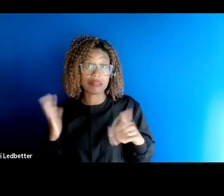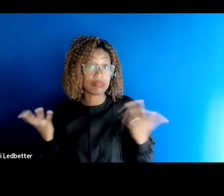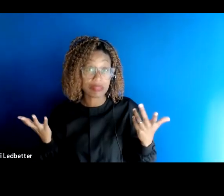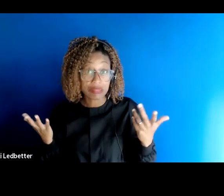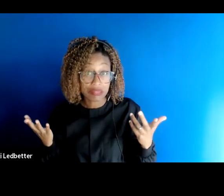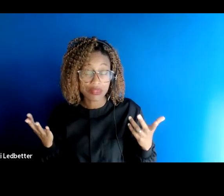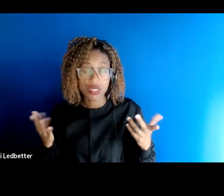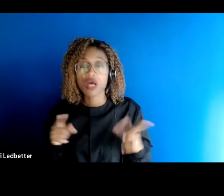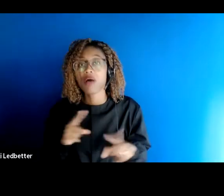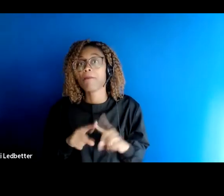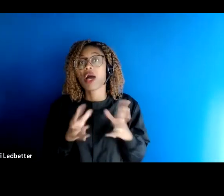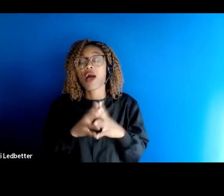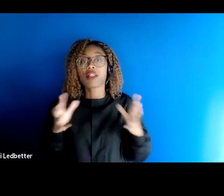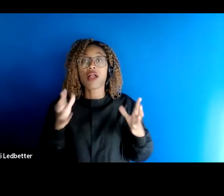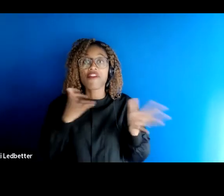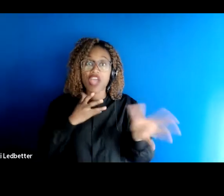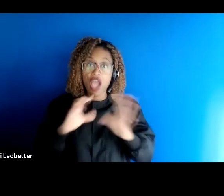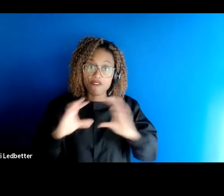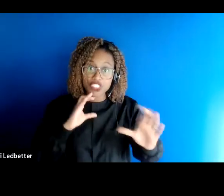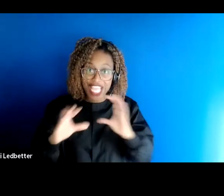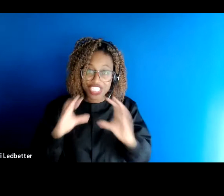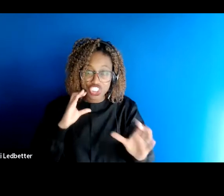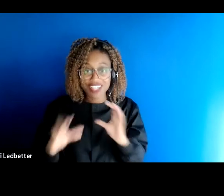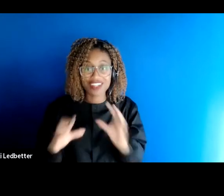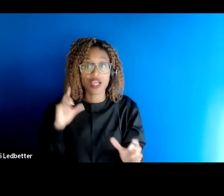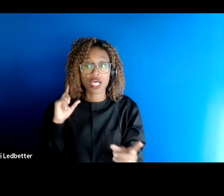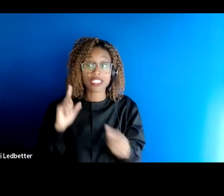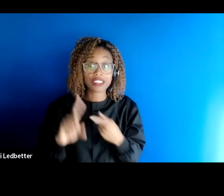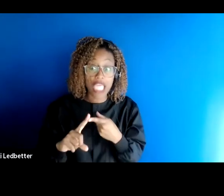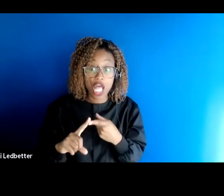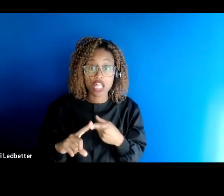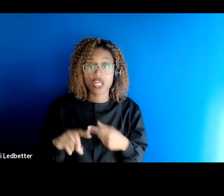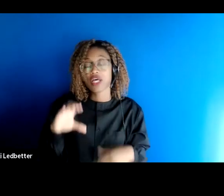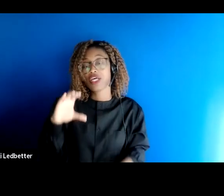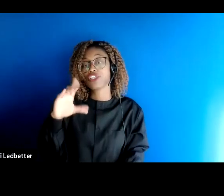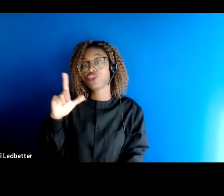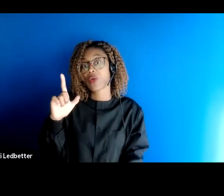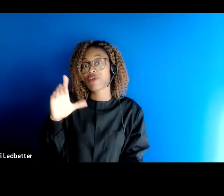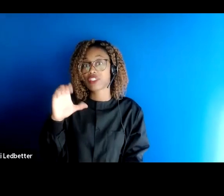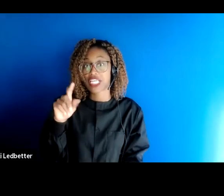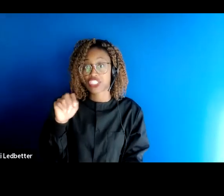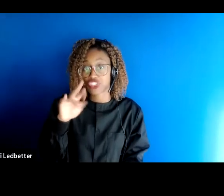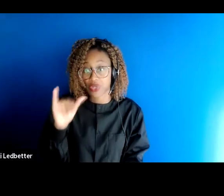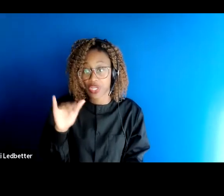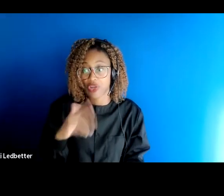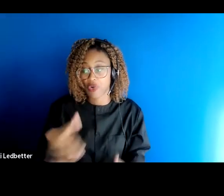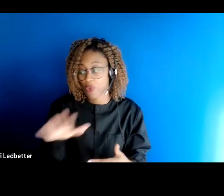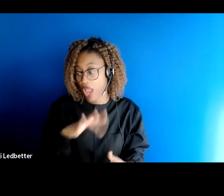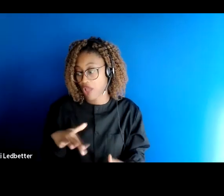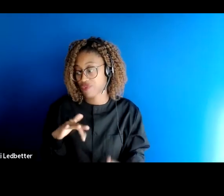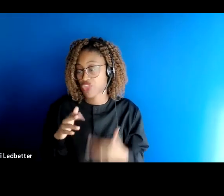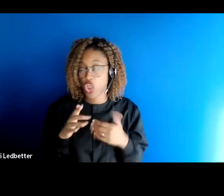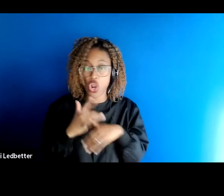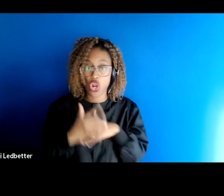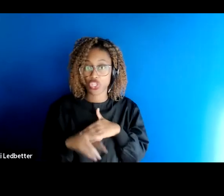of the conversation up until the 21st century, around the early 2000s, has